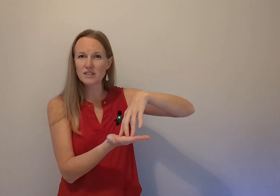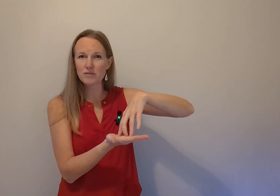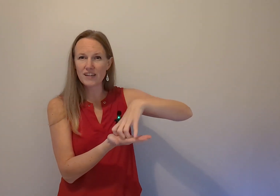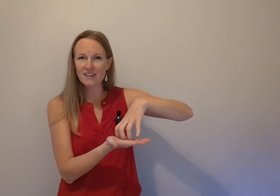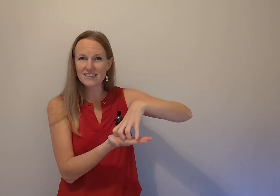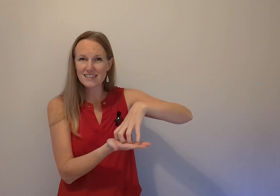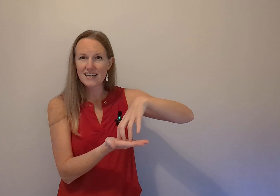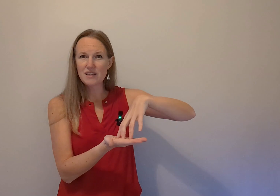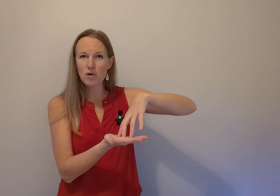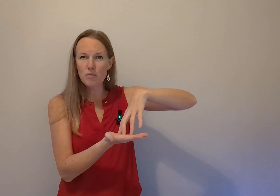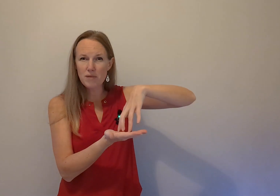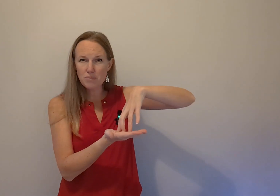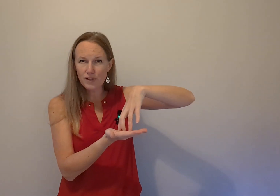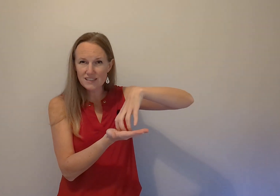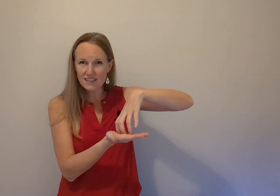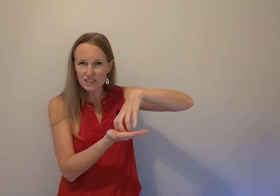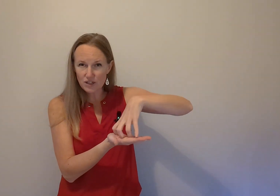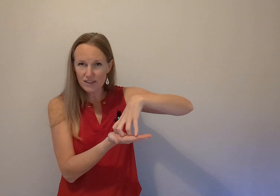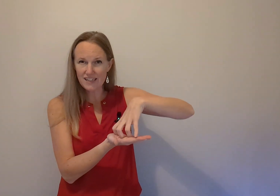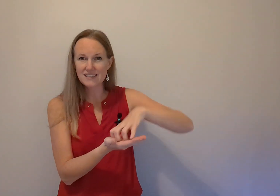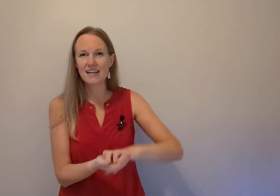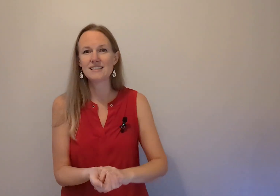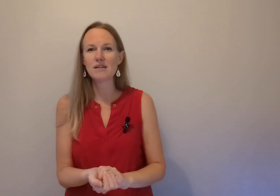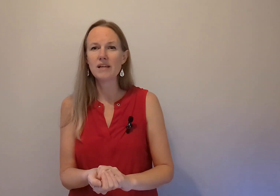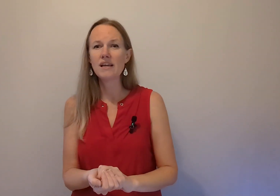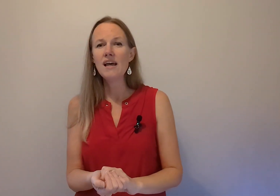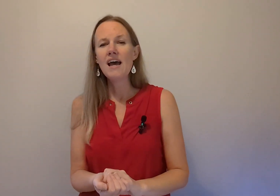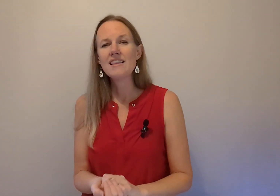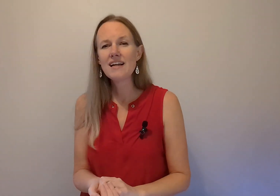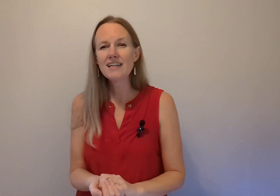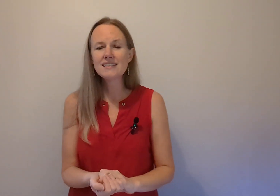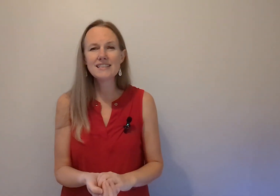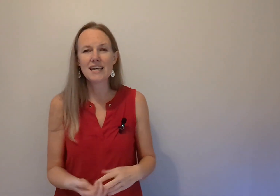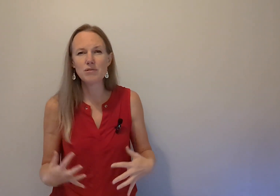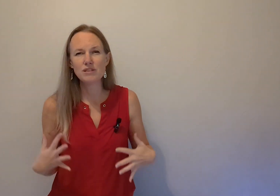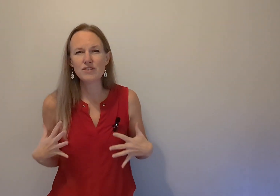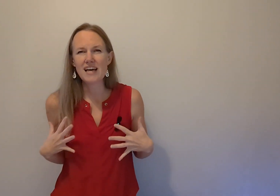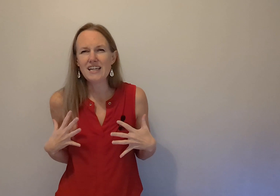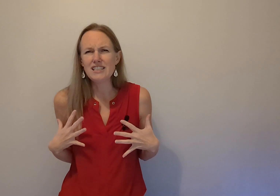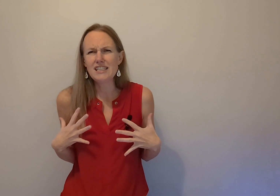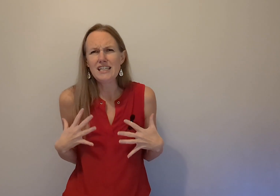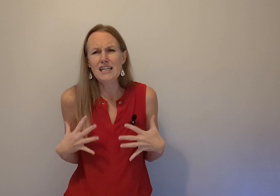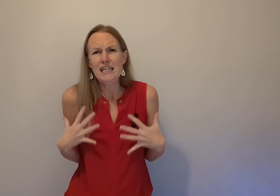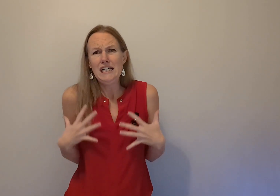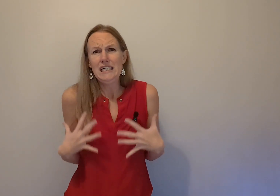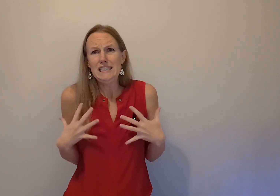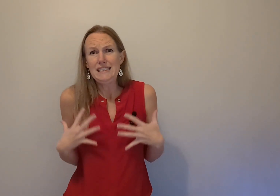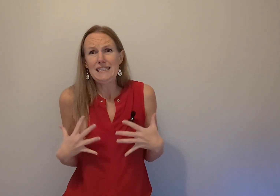multiple fingers. The main point is that you're showing that it's kind of stumbling. And then unstable, so for that, you're just kind of got